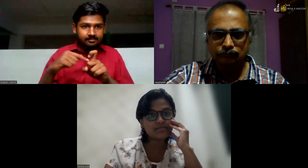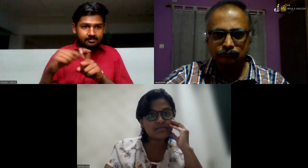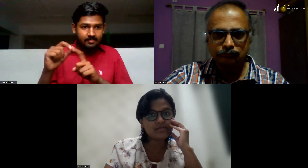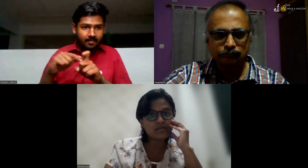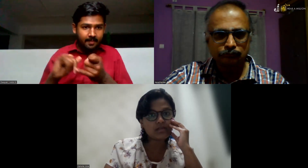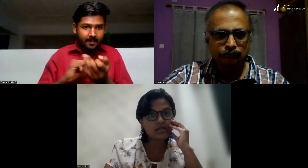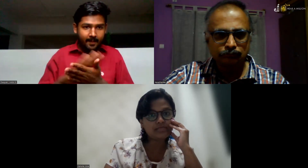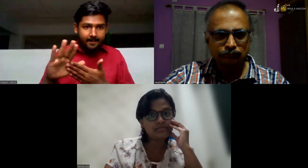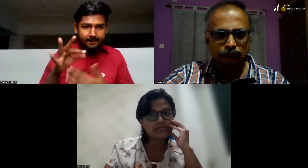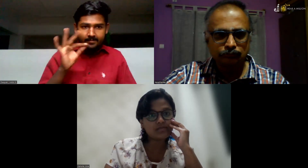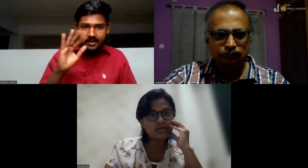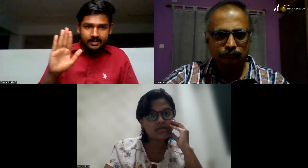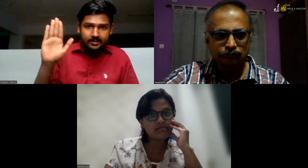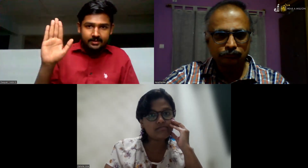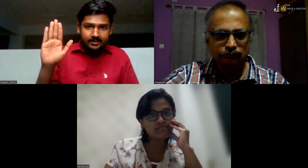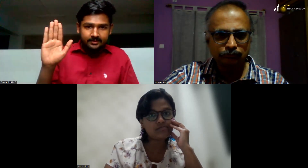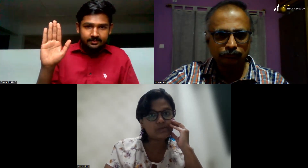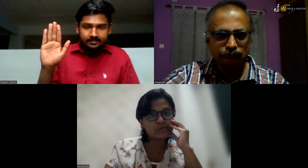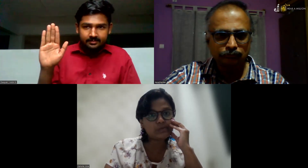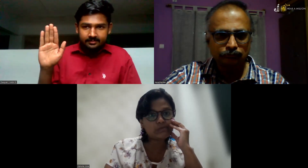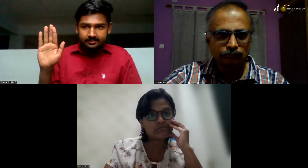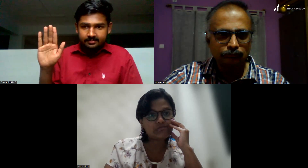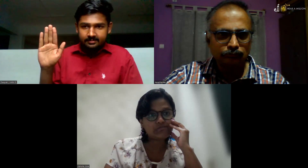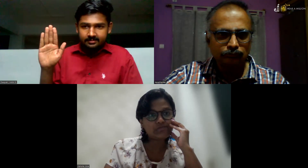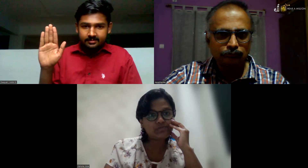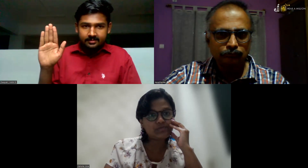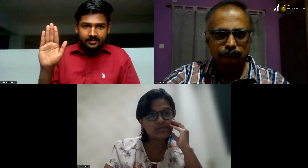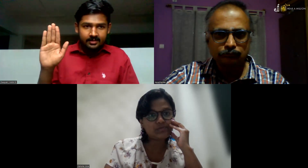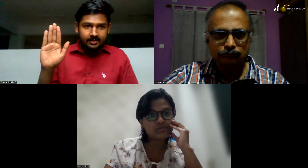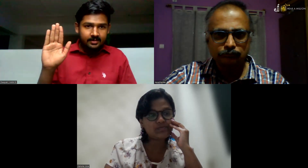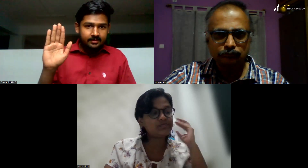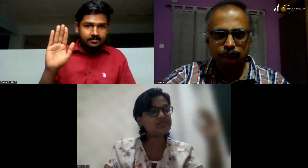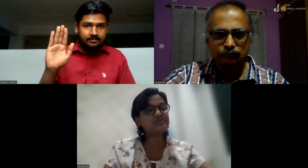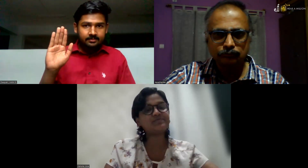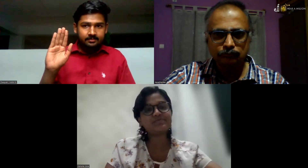Could you please raise up the hand, Deepak? Sorry, Dinesh.